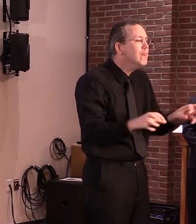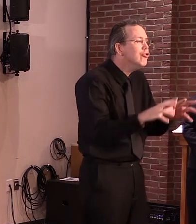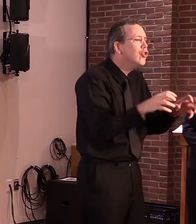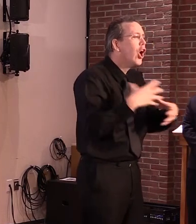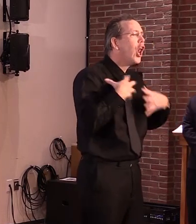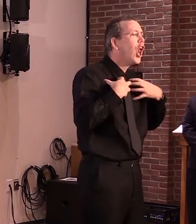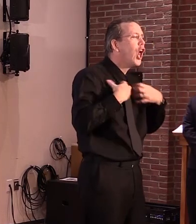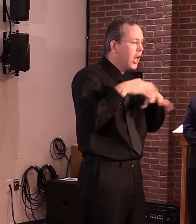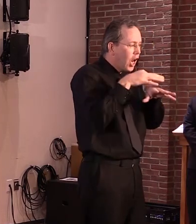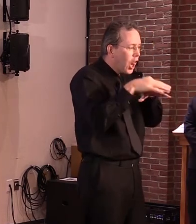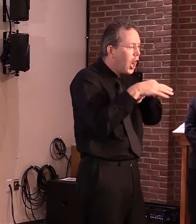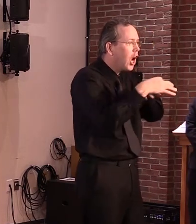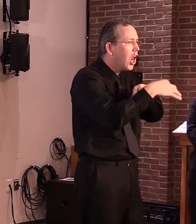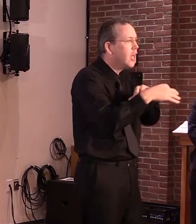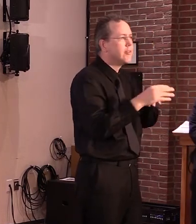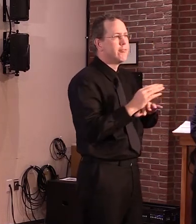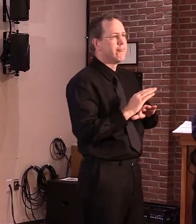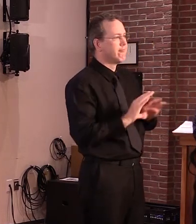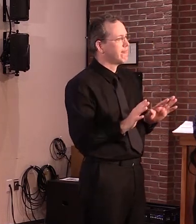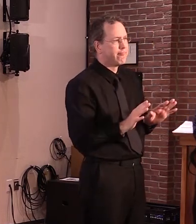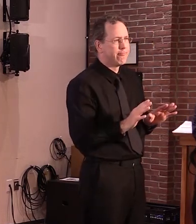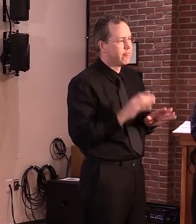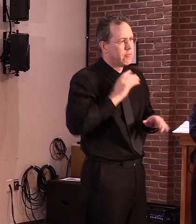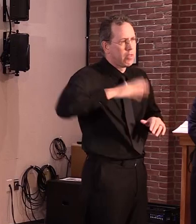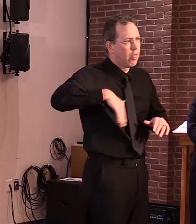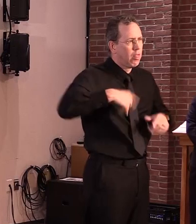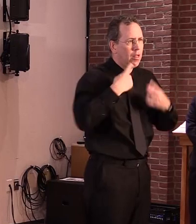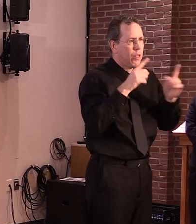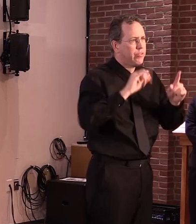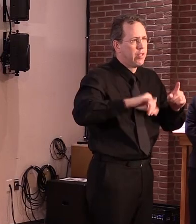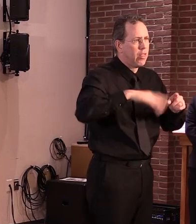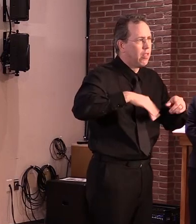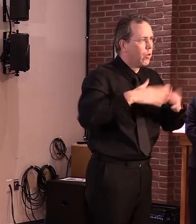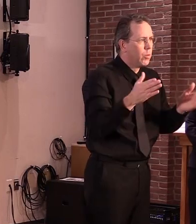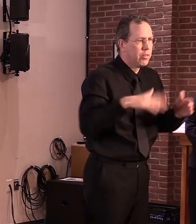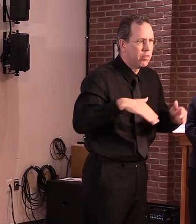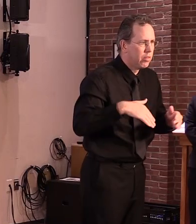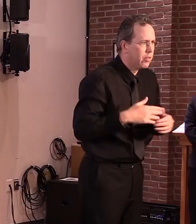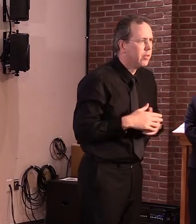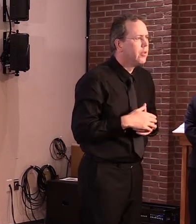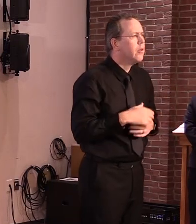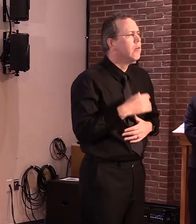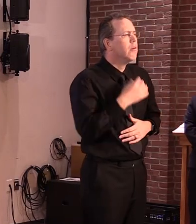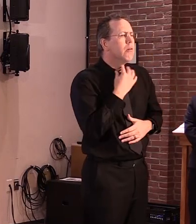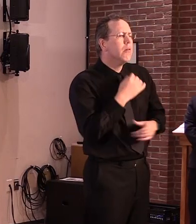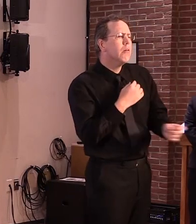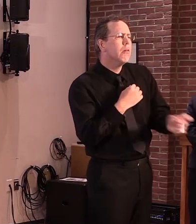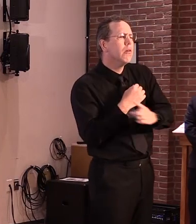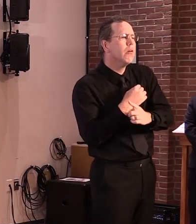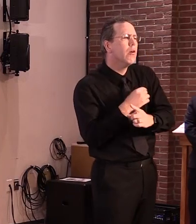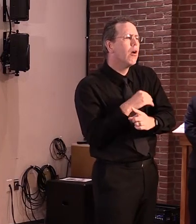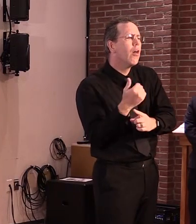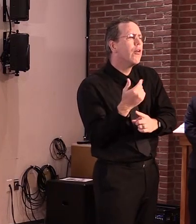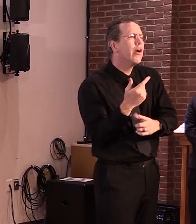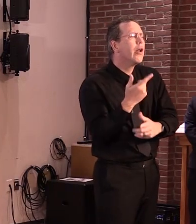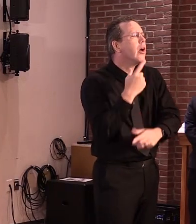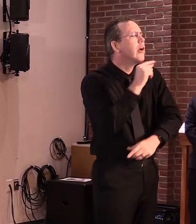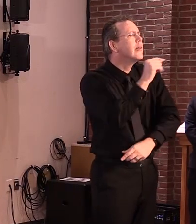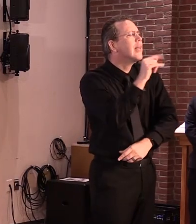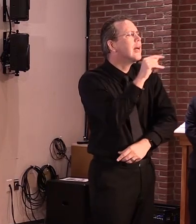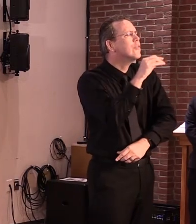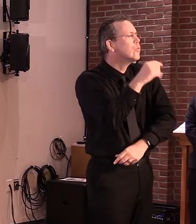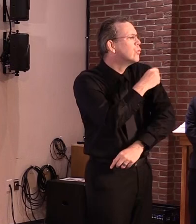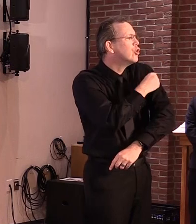coming. And what about other services like tattoo parlors, piercing parlors? We've been getting those